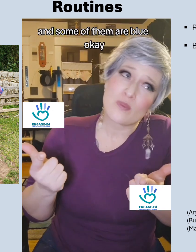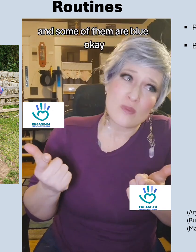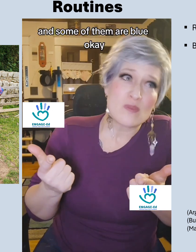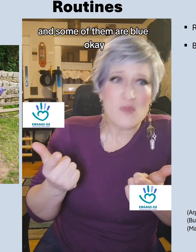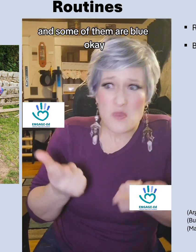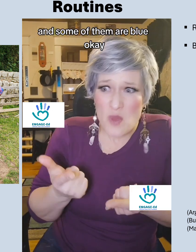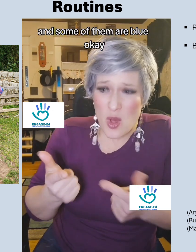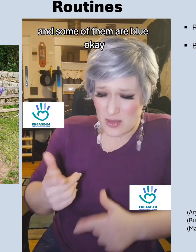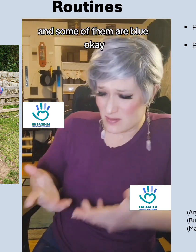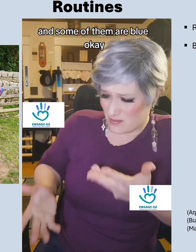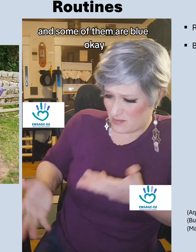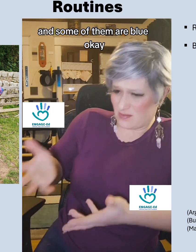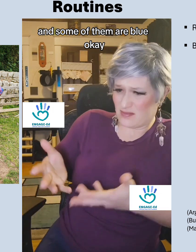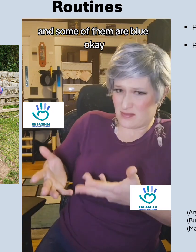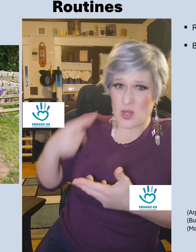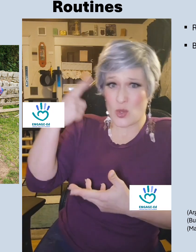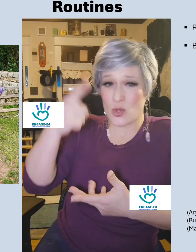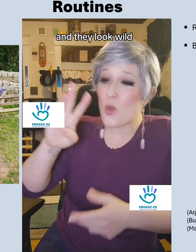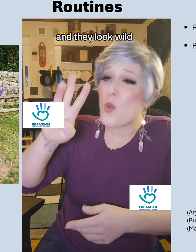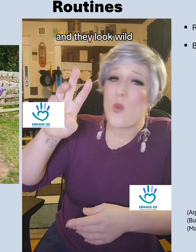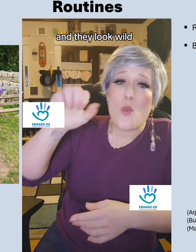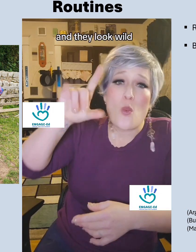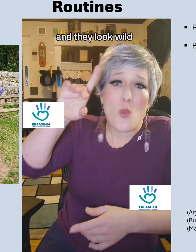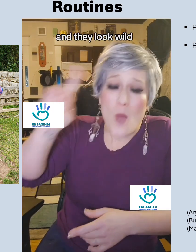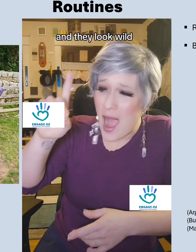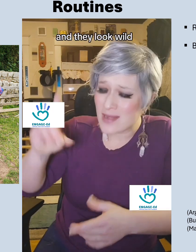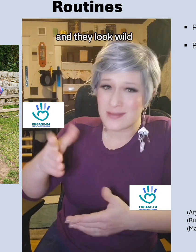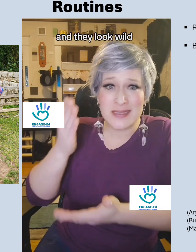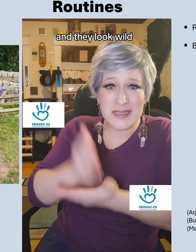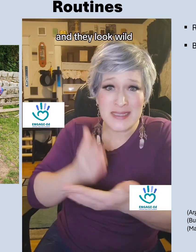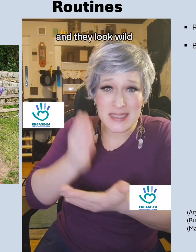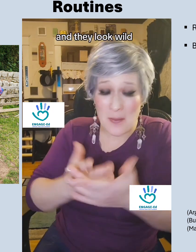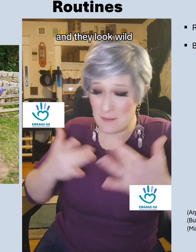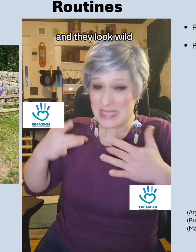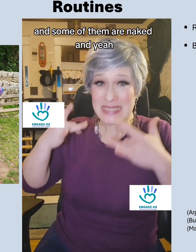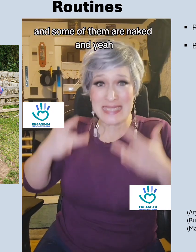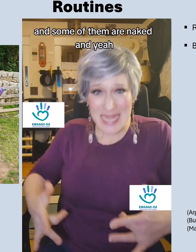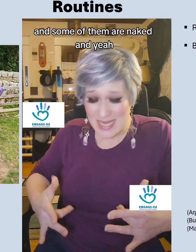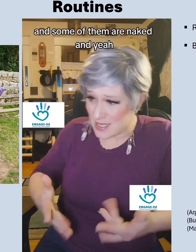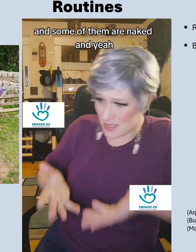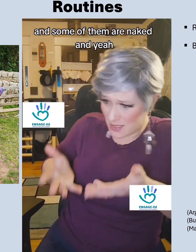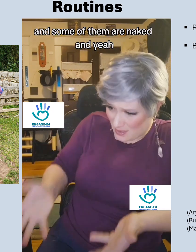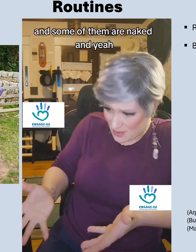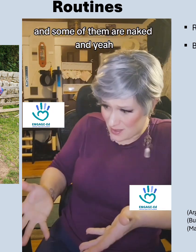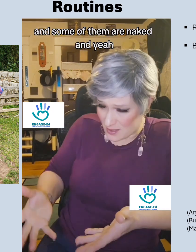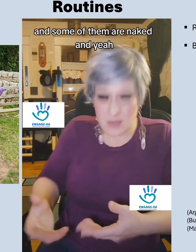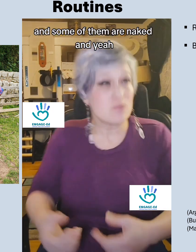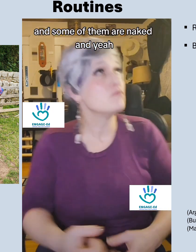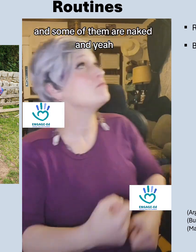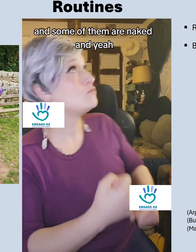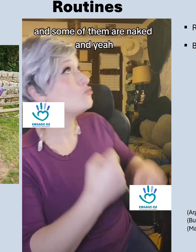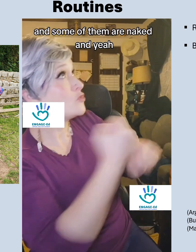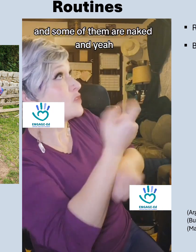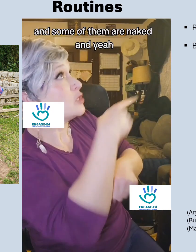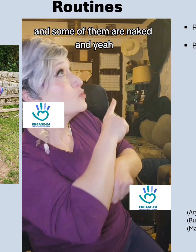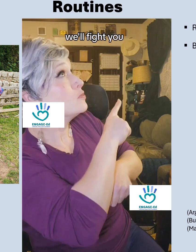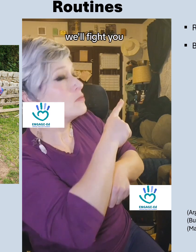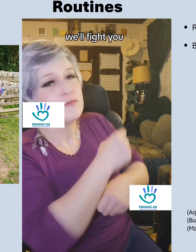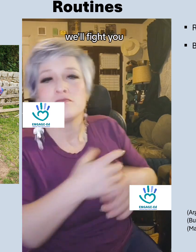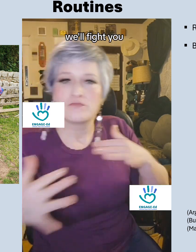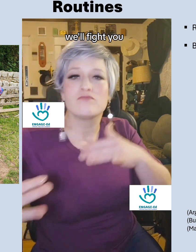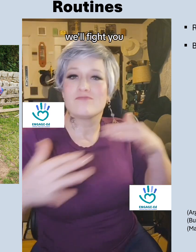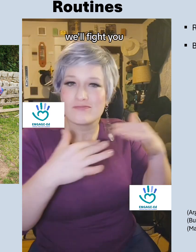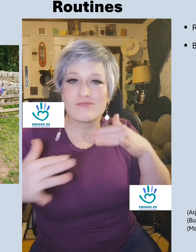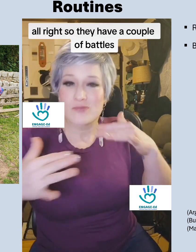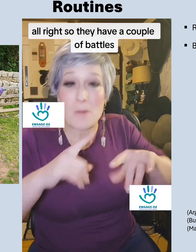blue. Okay. And they look wild, and some of them are naked, and yeah, we'll